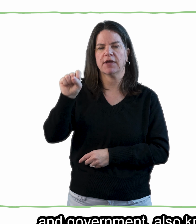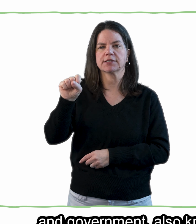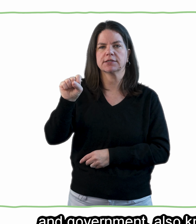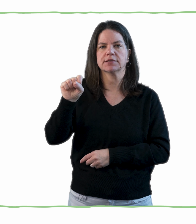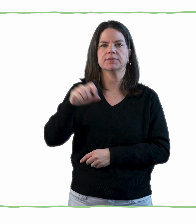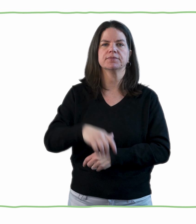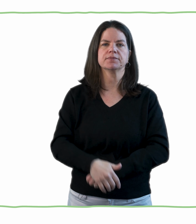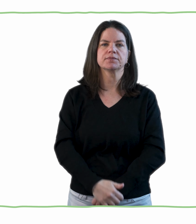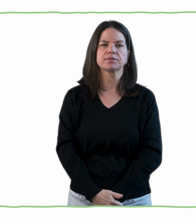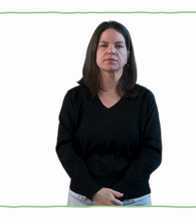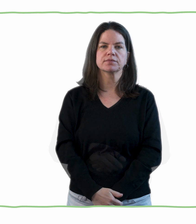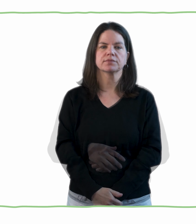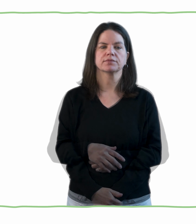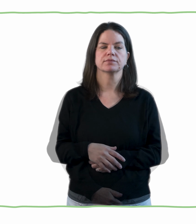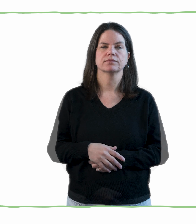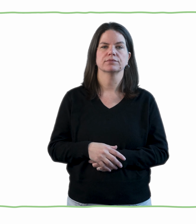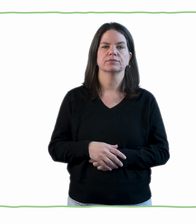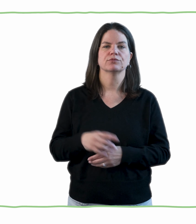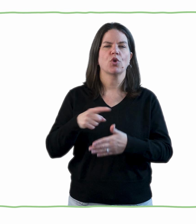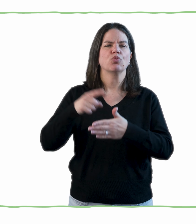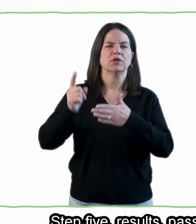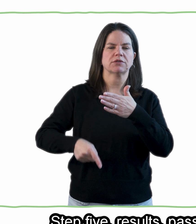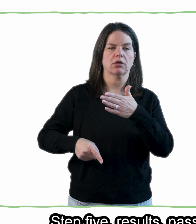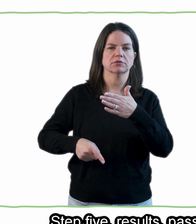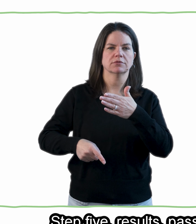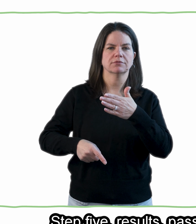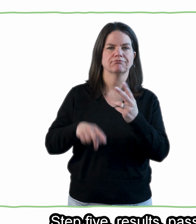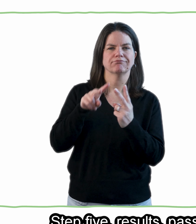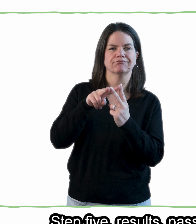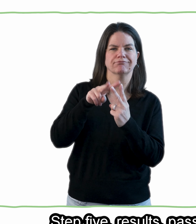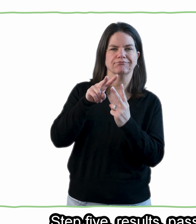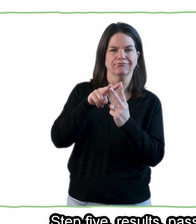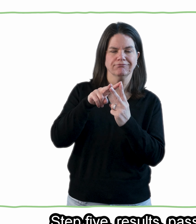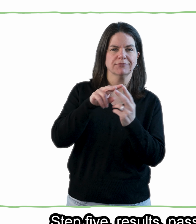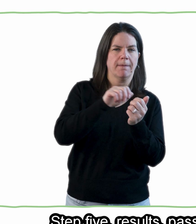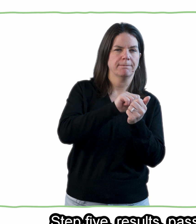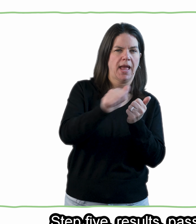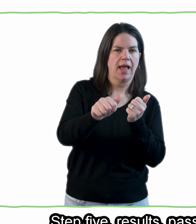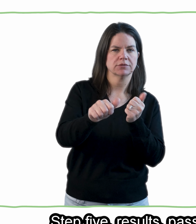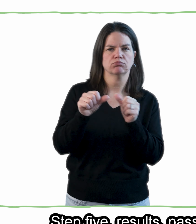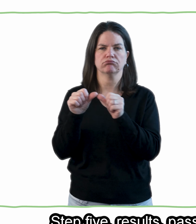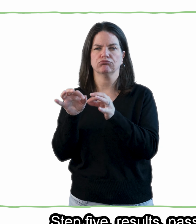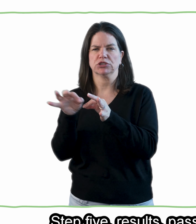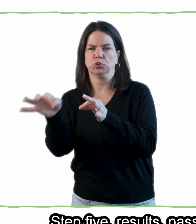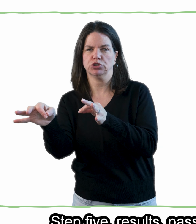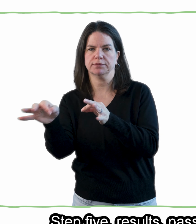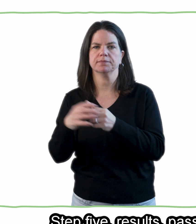civics. Step 5. Results. pass, or